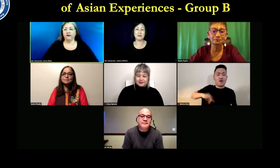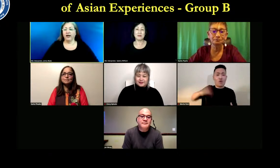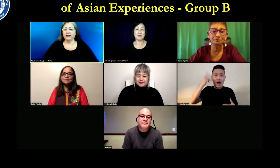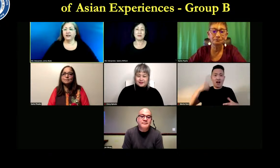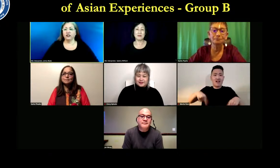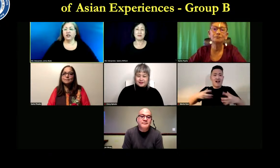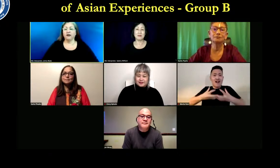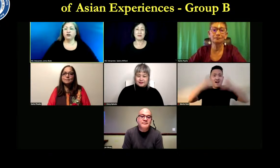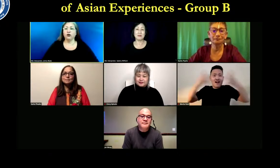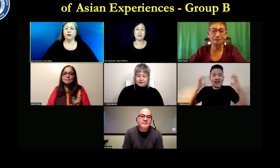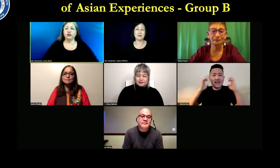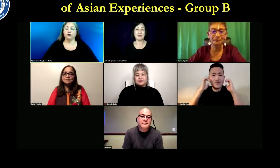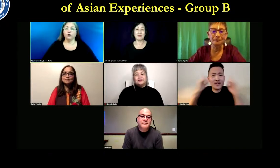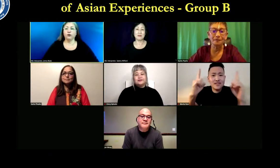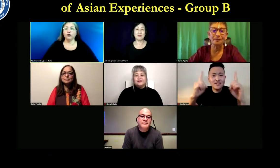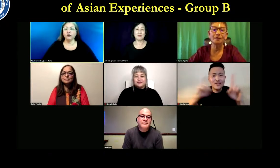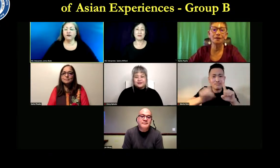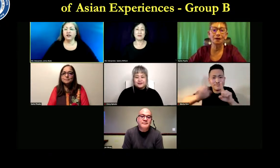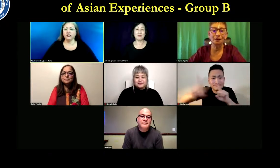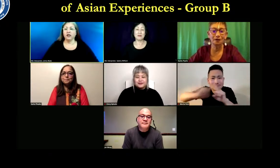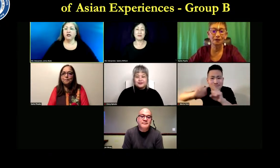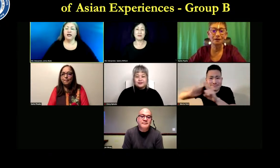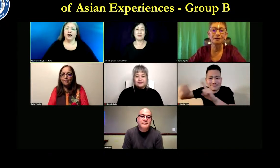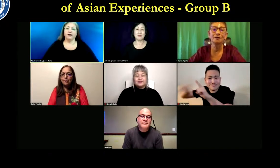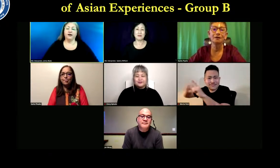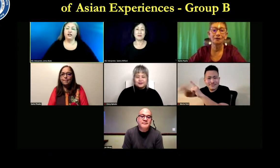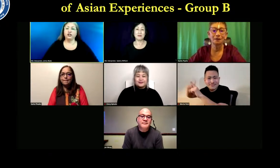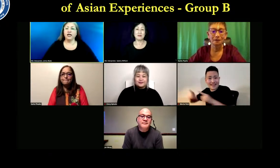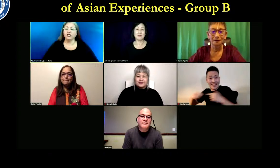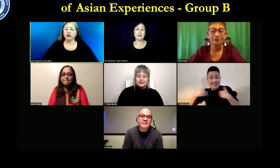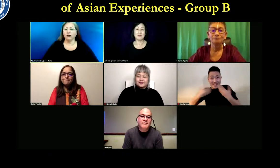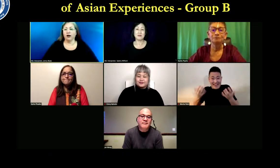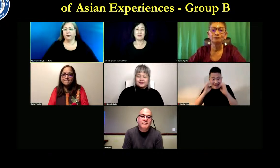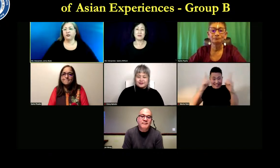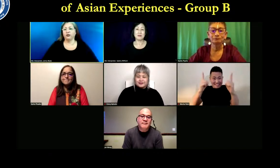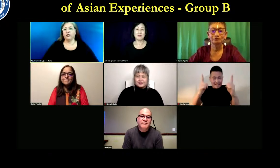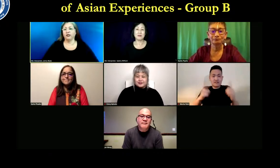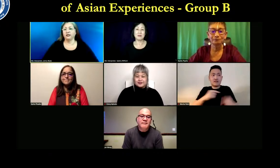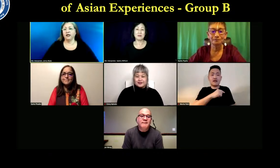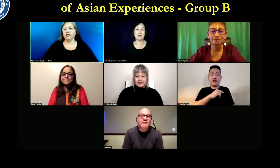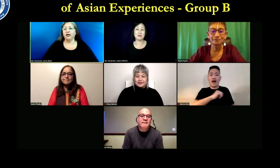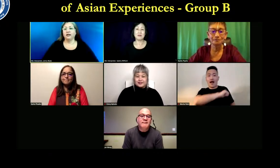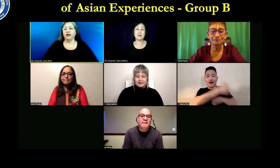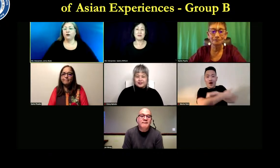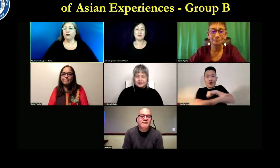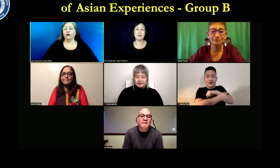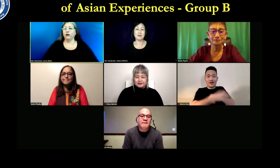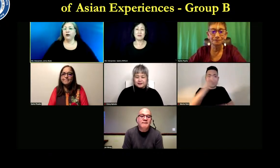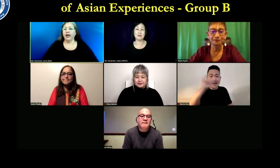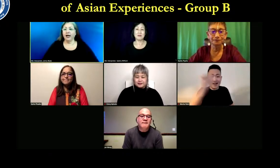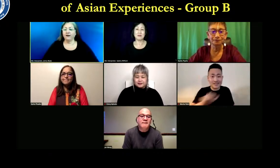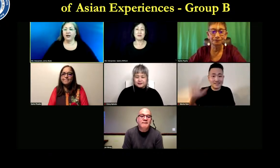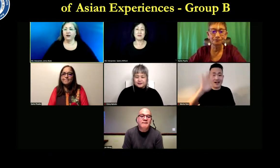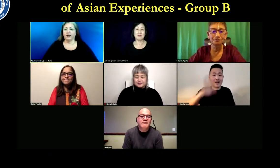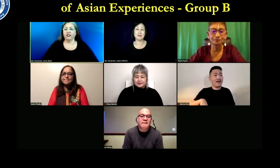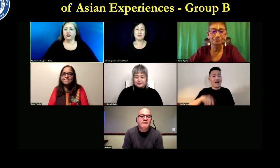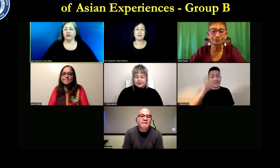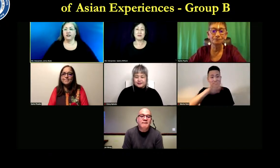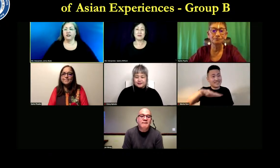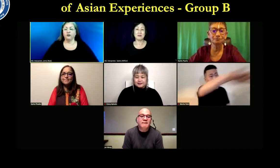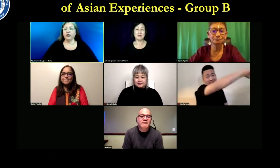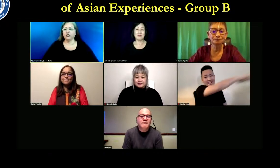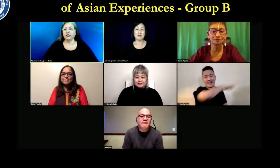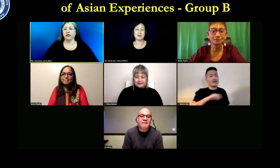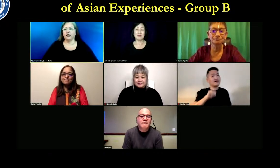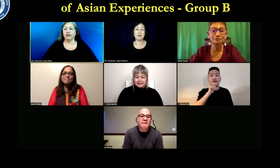more advantage. They have so much more privilege. They have educational opportunities that we don't have in other